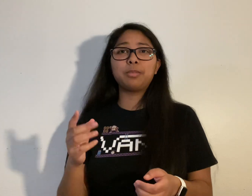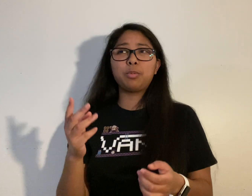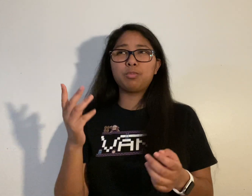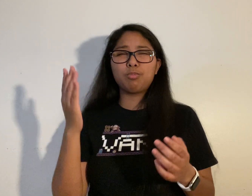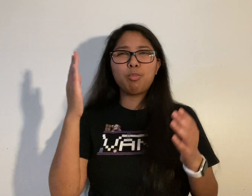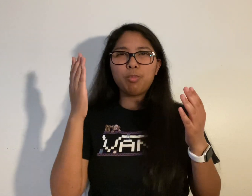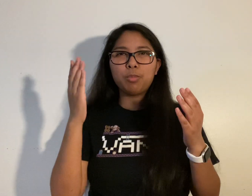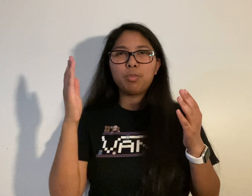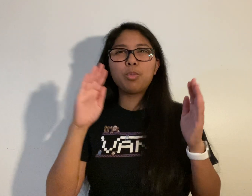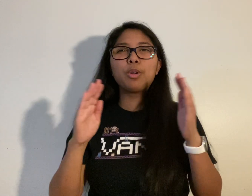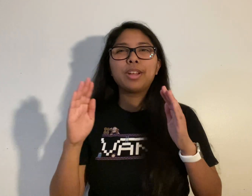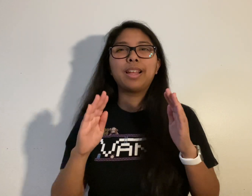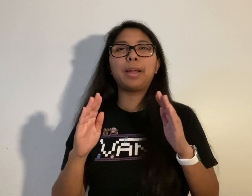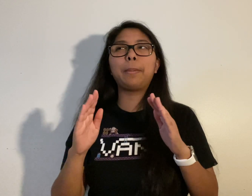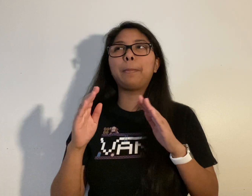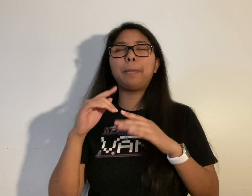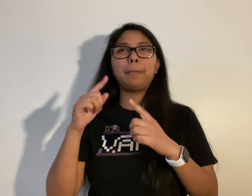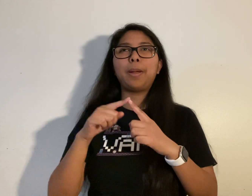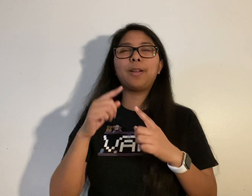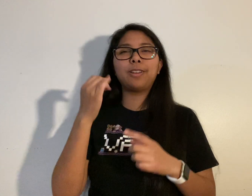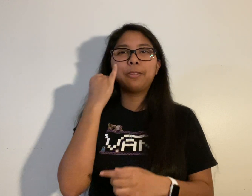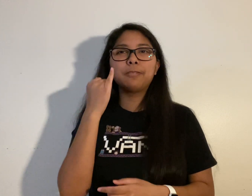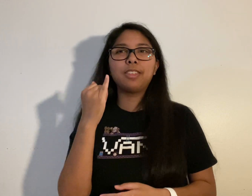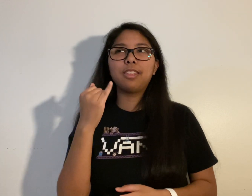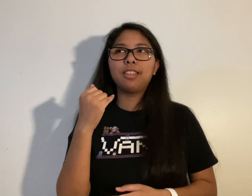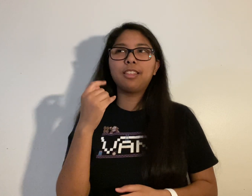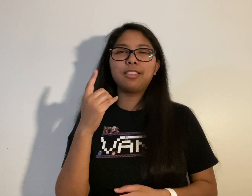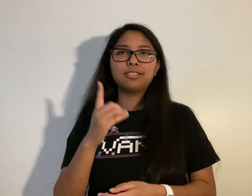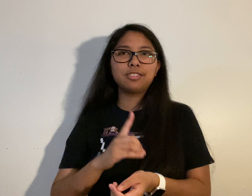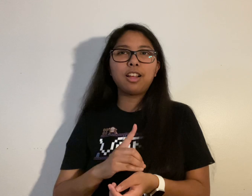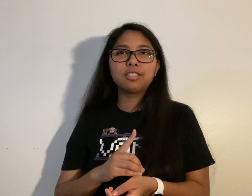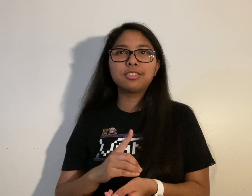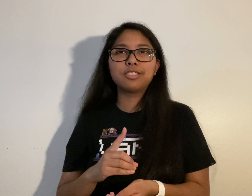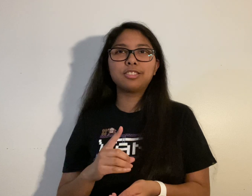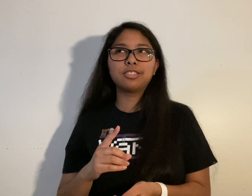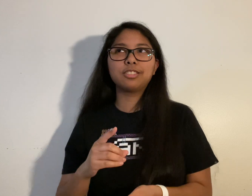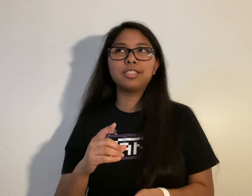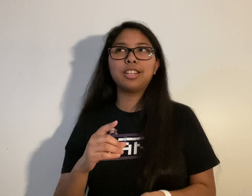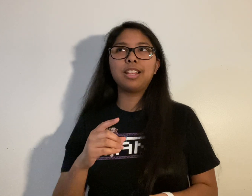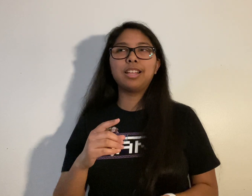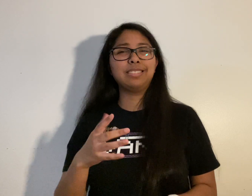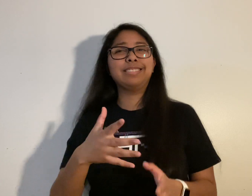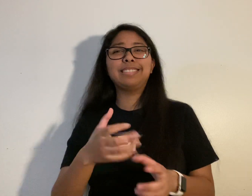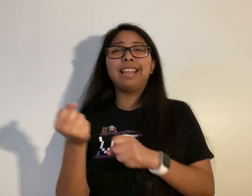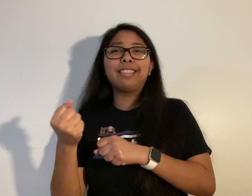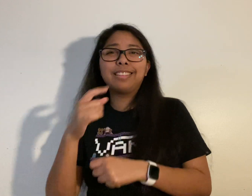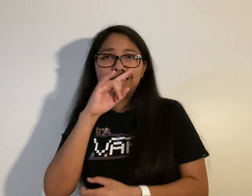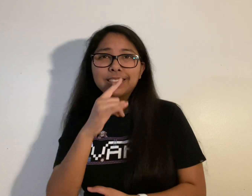misunderstandings. Because a lot of these hearing doctors don't believe deaf adults can raise children. And